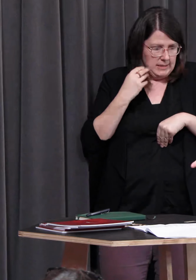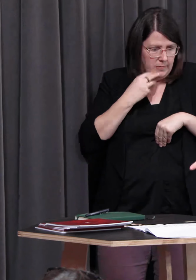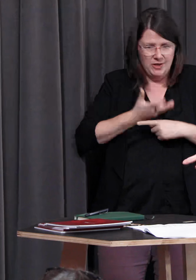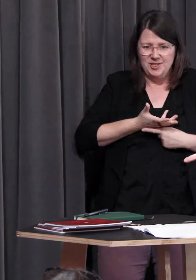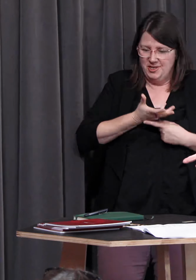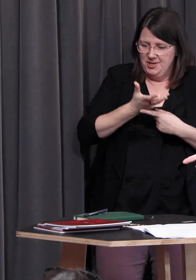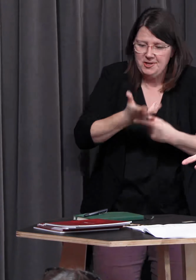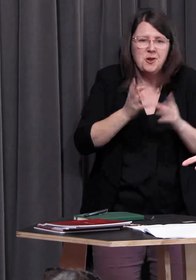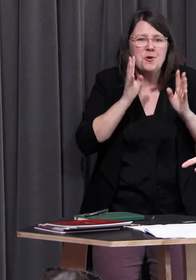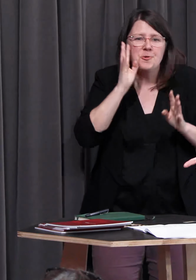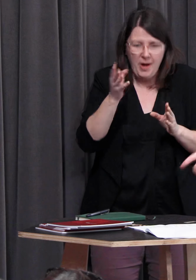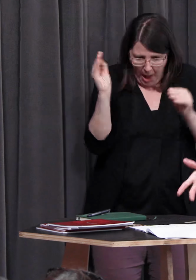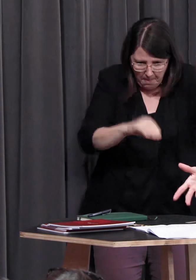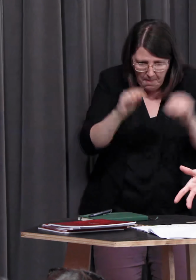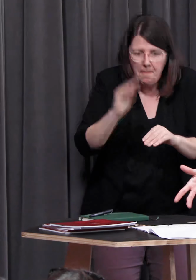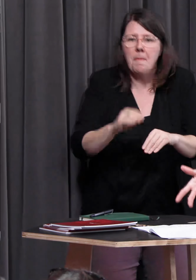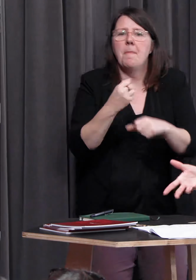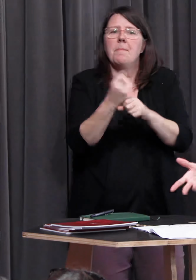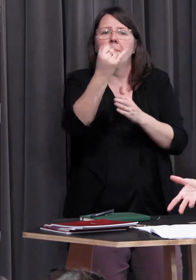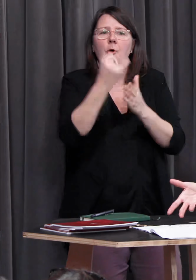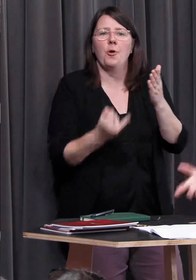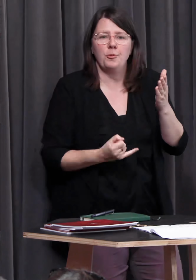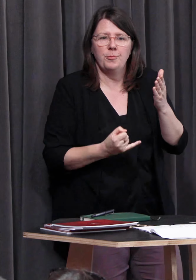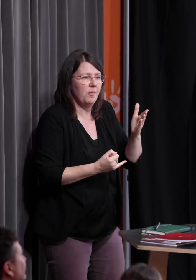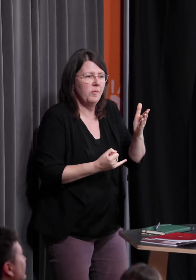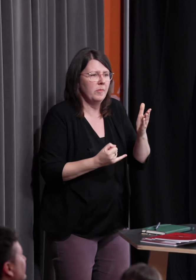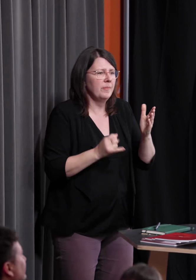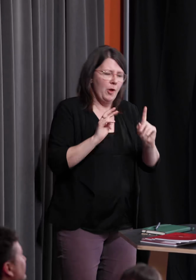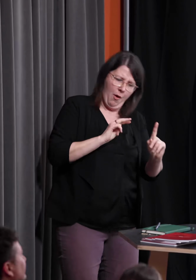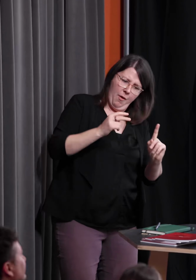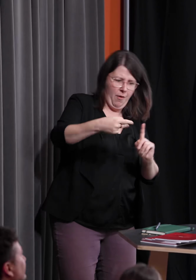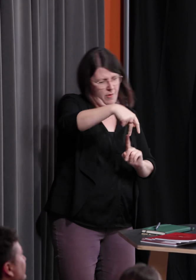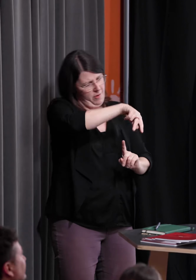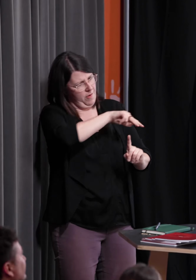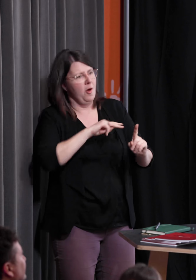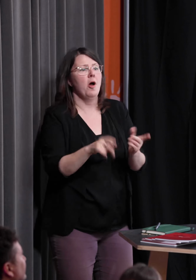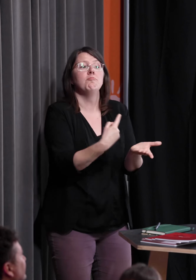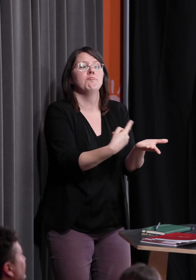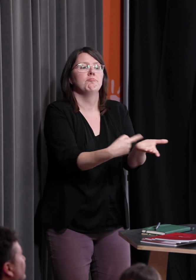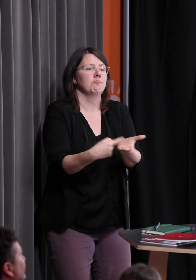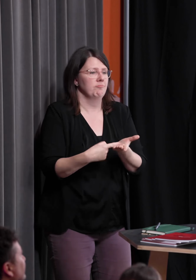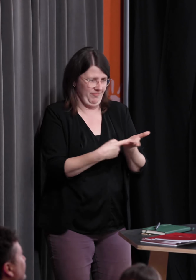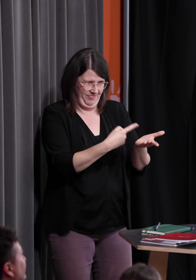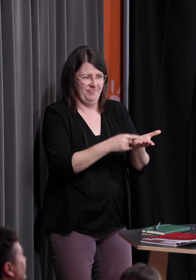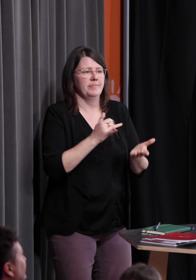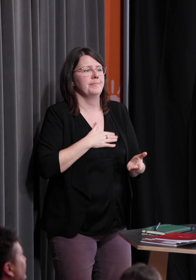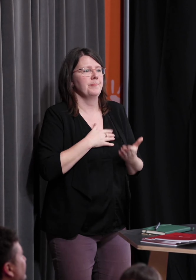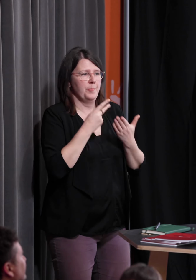like a material. And then we look at it, and we talk about it. So that's what I did with these